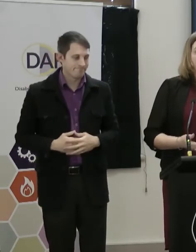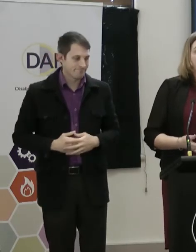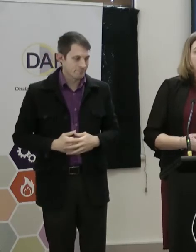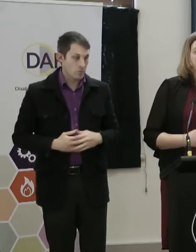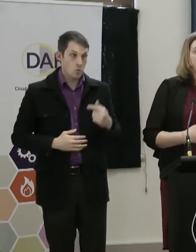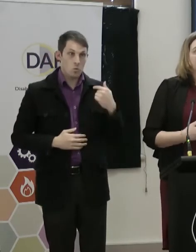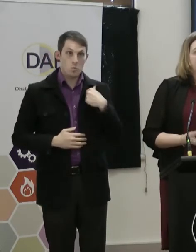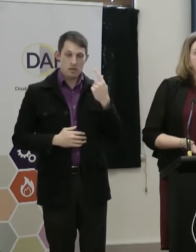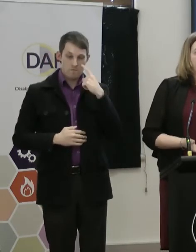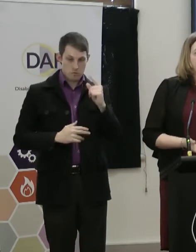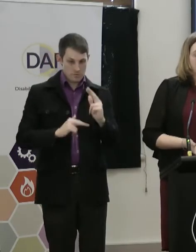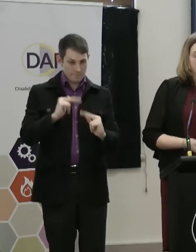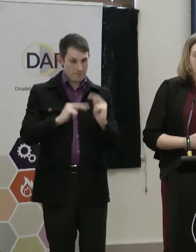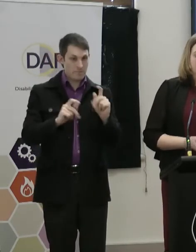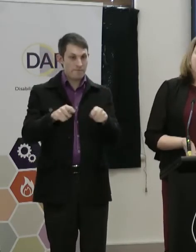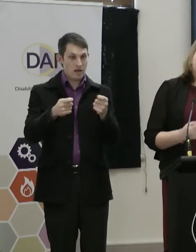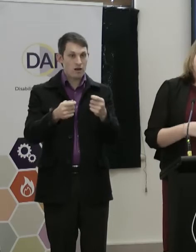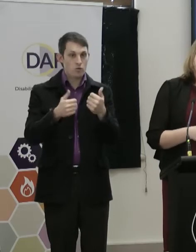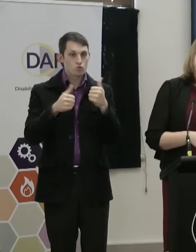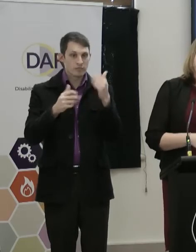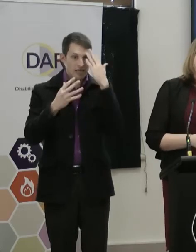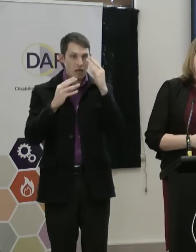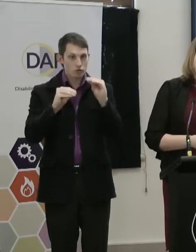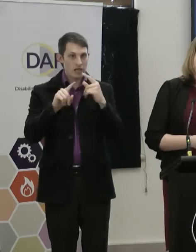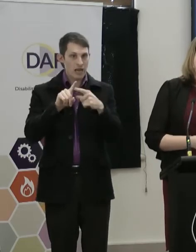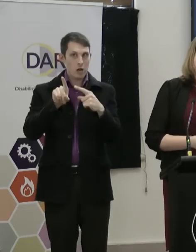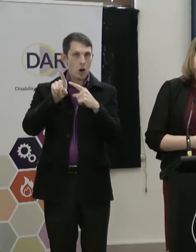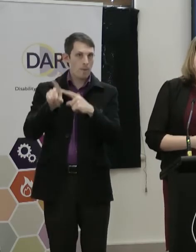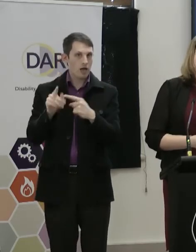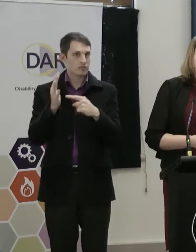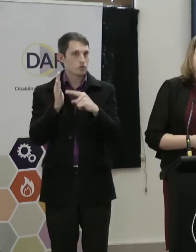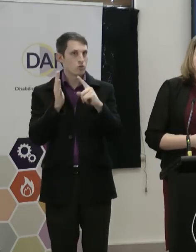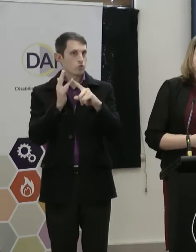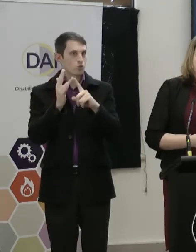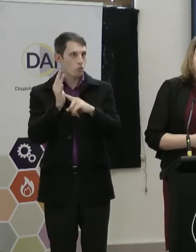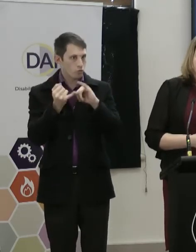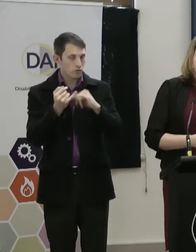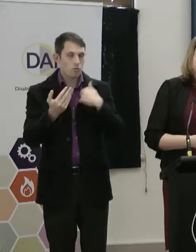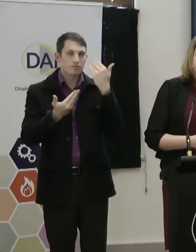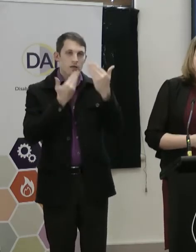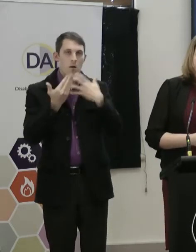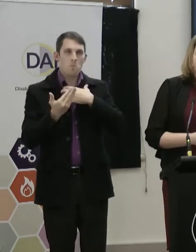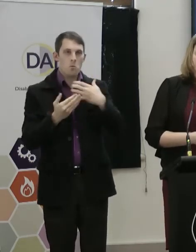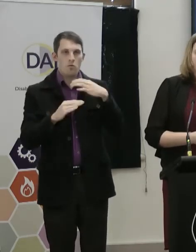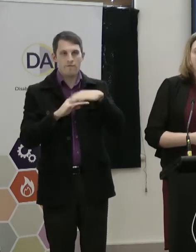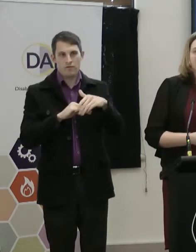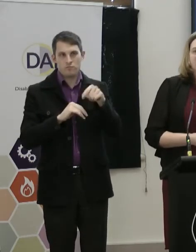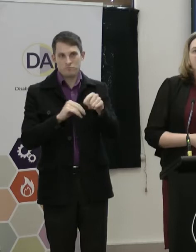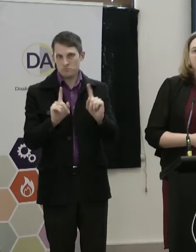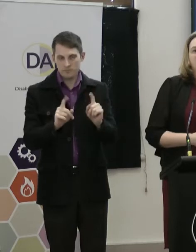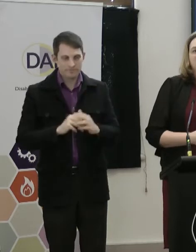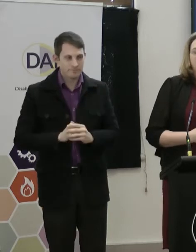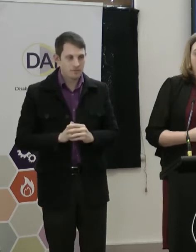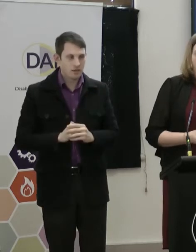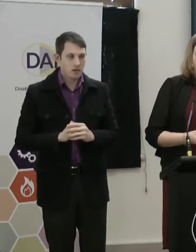developing providers by using education and compliance tools, and I'll talk a bit about those later on in the presentation, with the intent